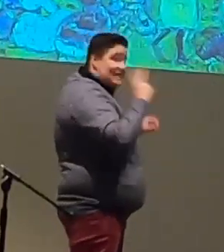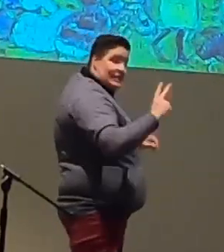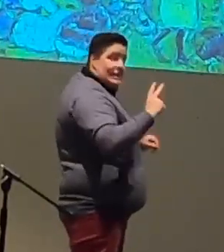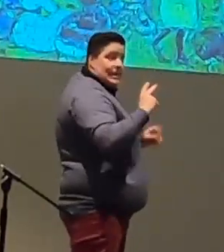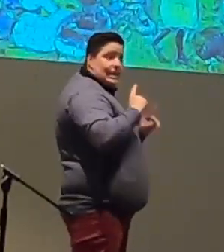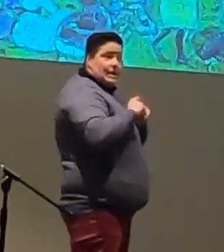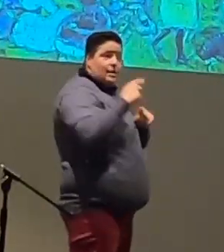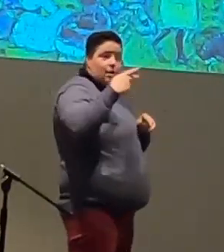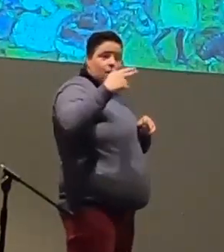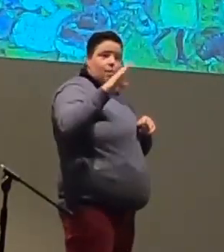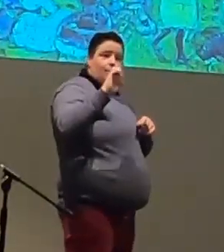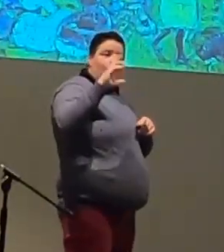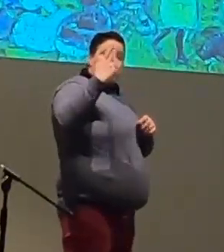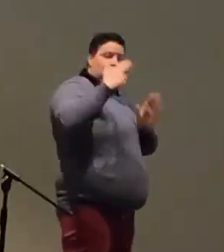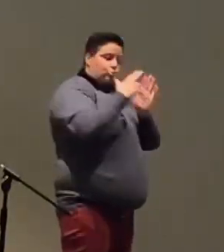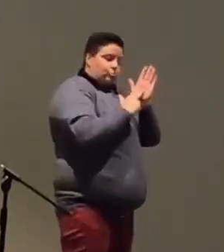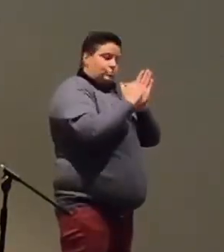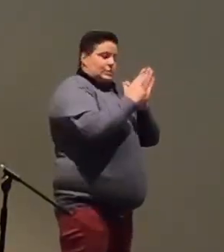work.